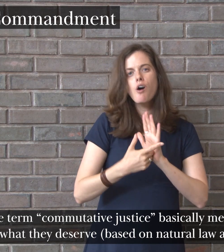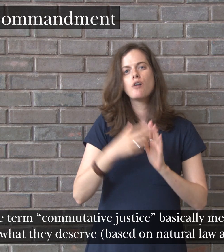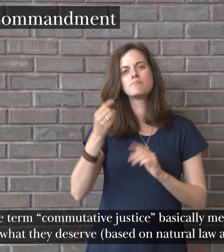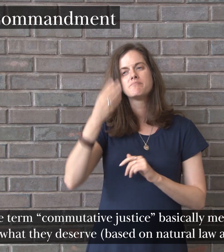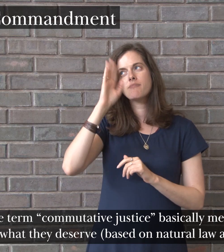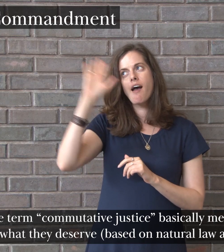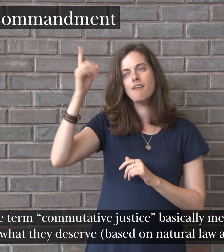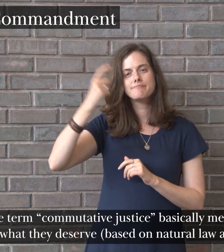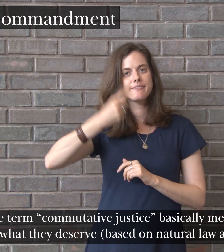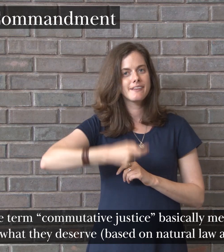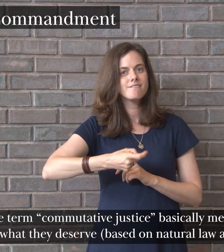rights.